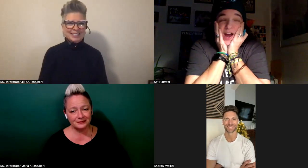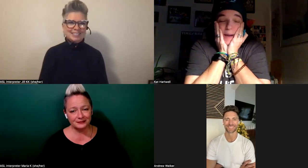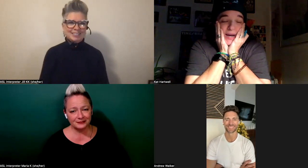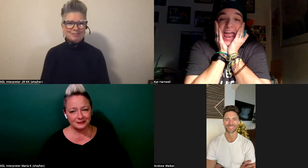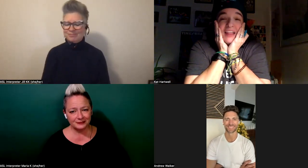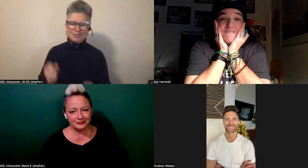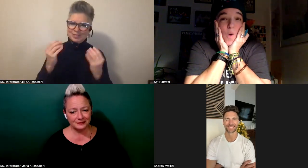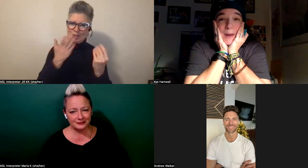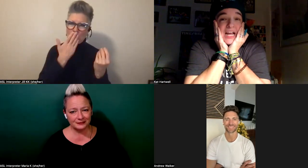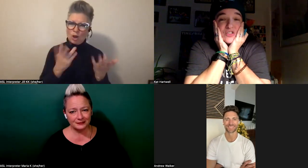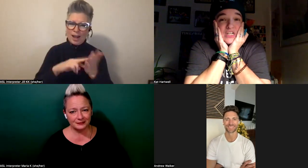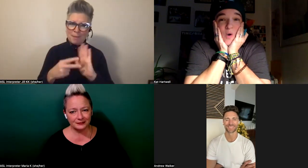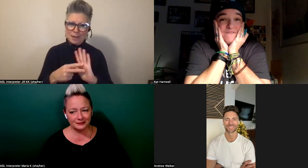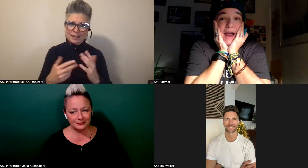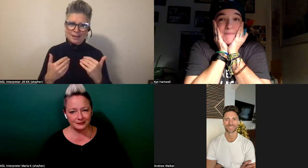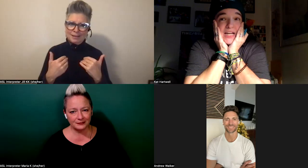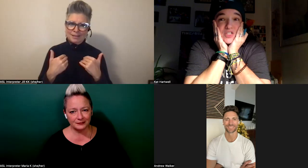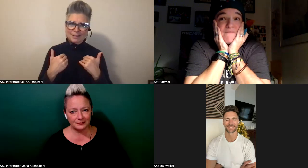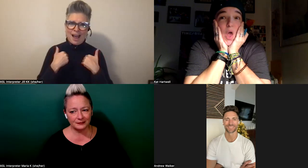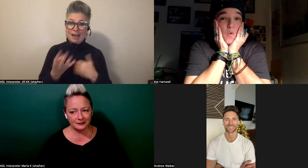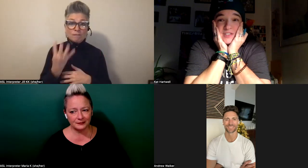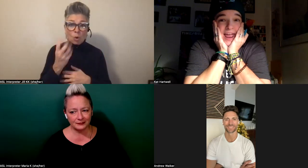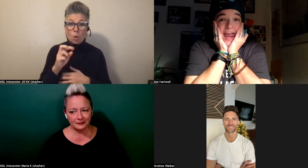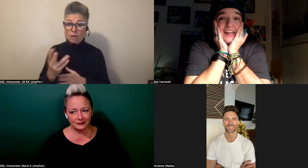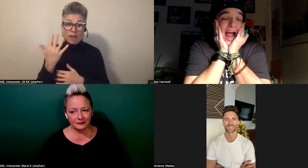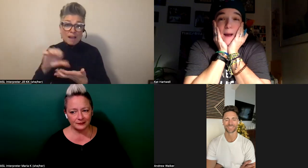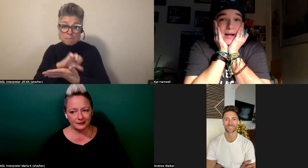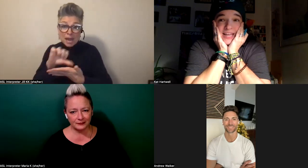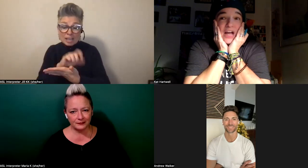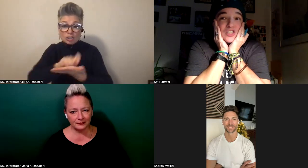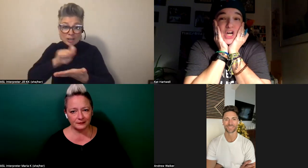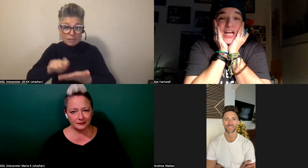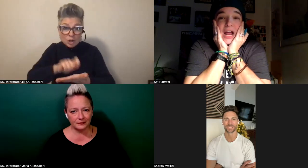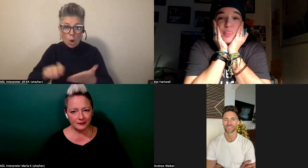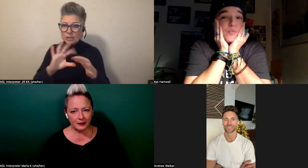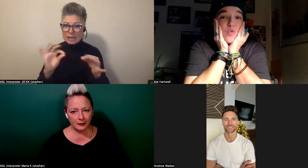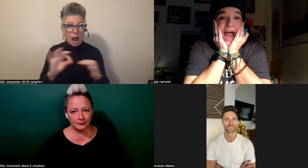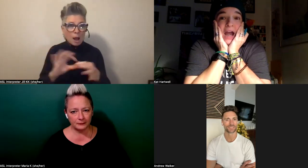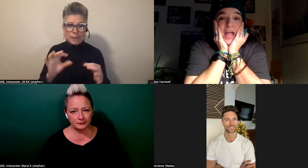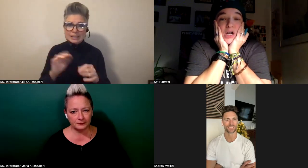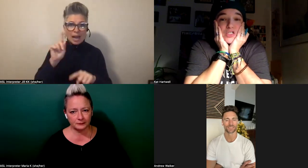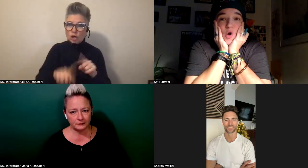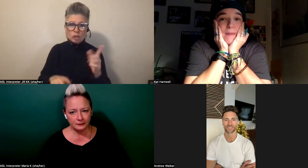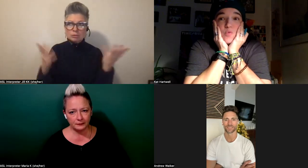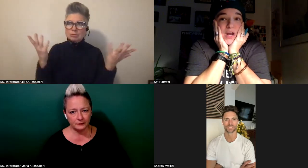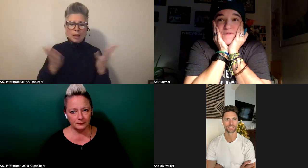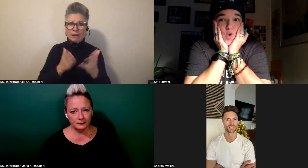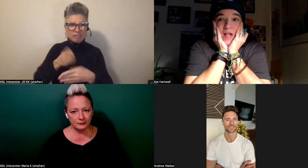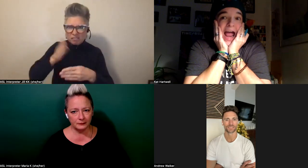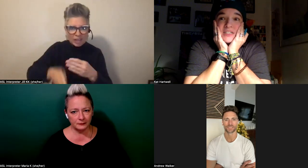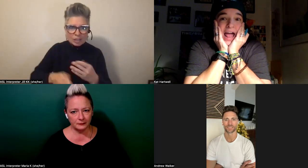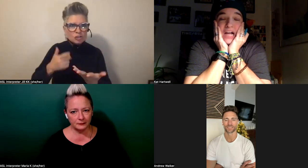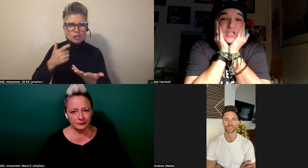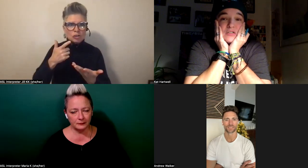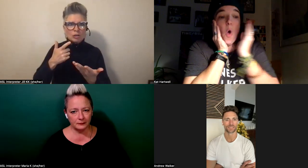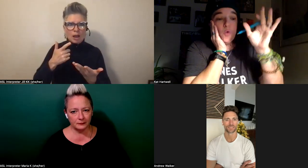So good. I mean, I had like 4 pages or 5 pages of notes and a comment that I just couldn't get through that during my review